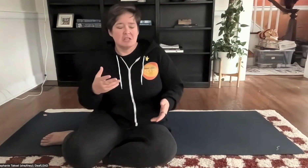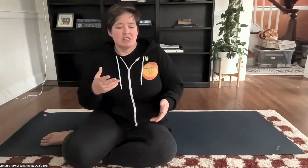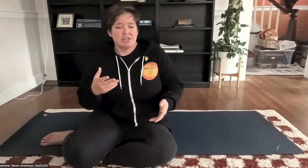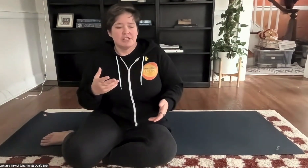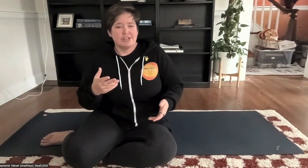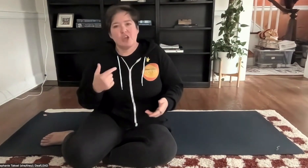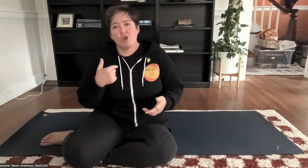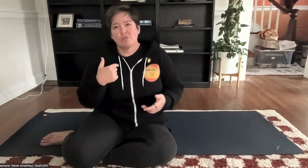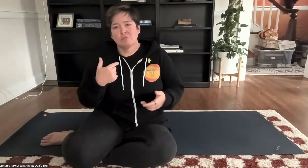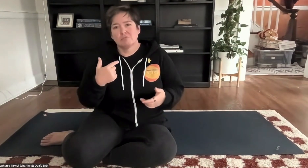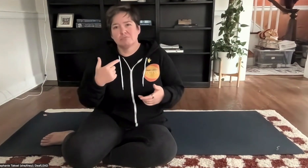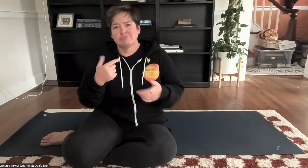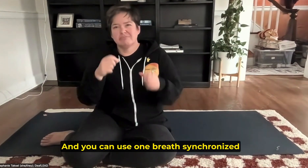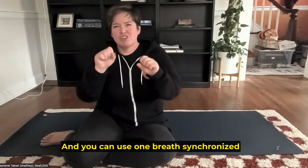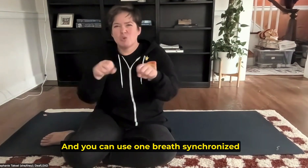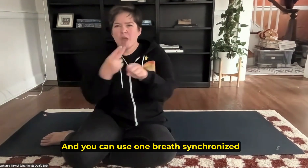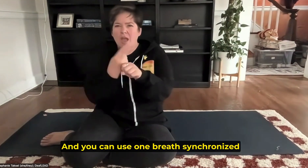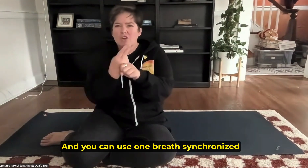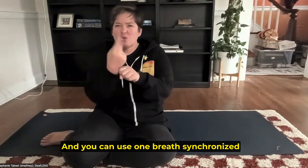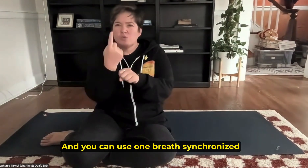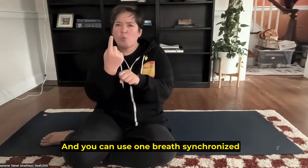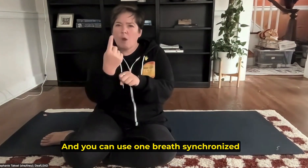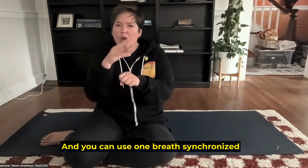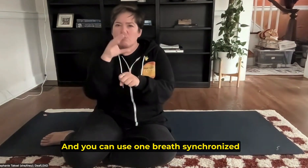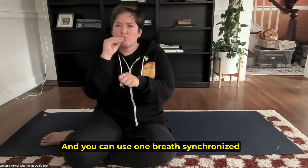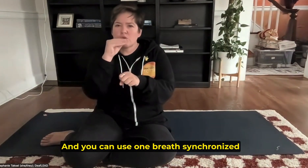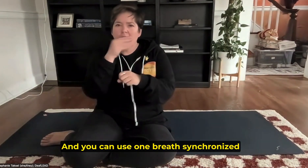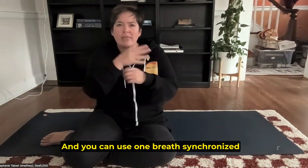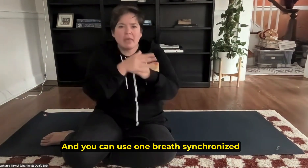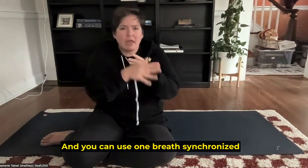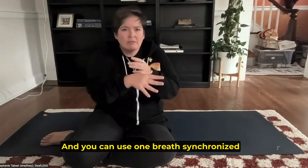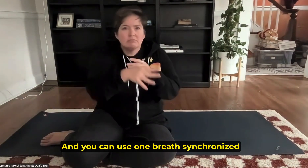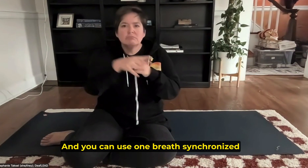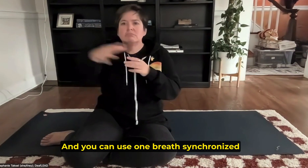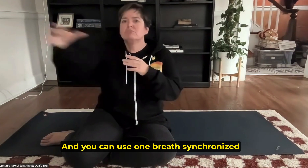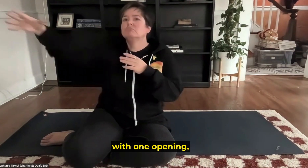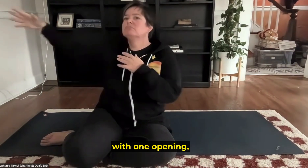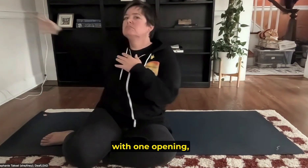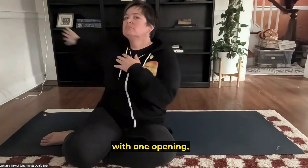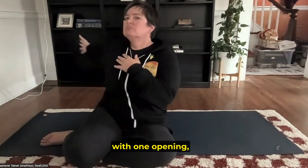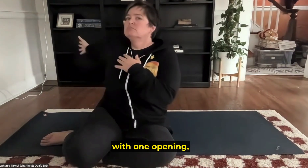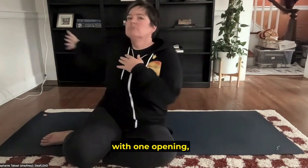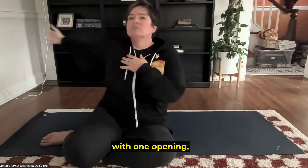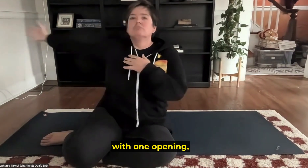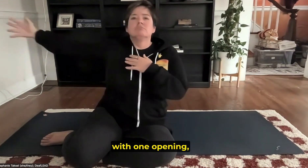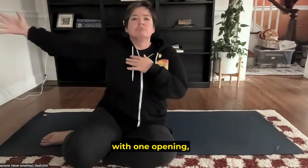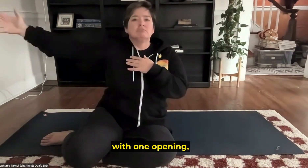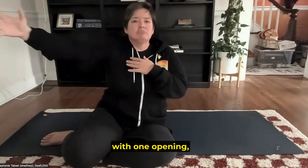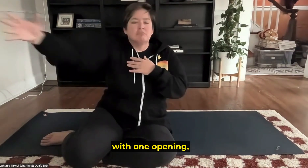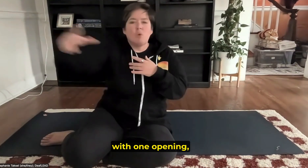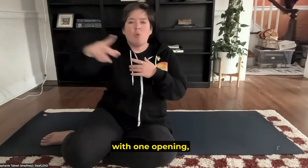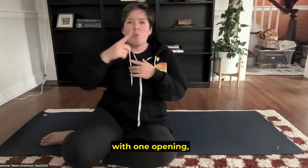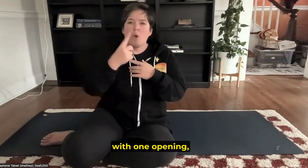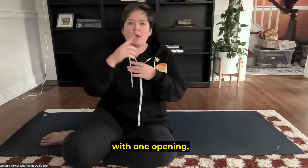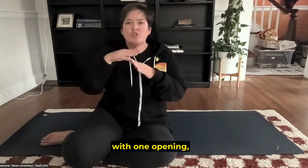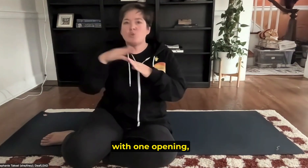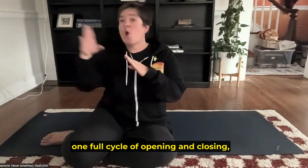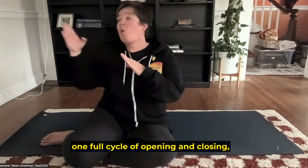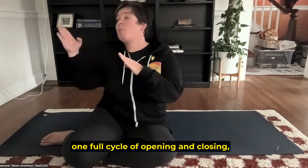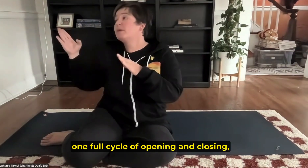And you can use one breath synchronized with one opening,